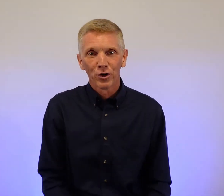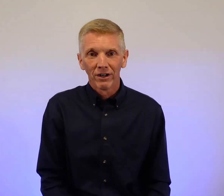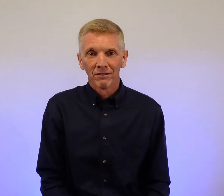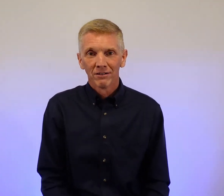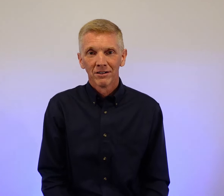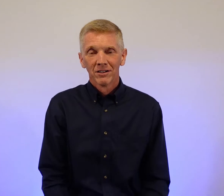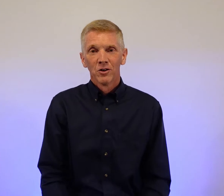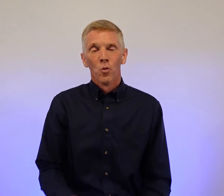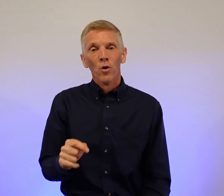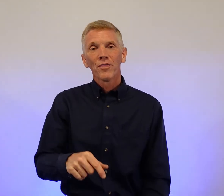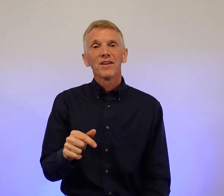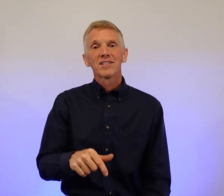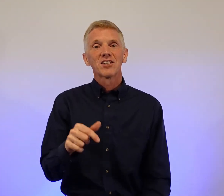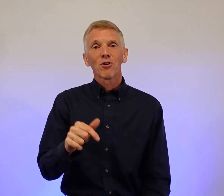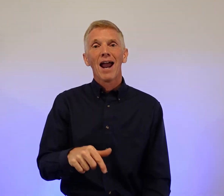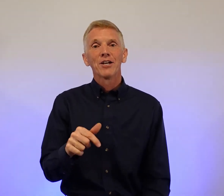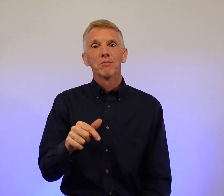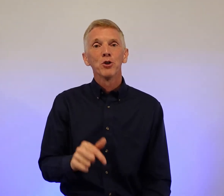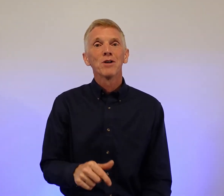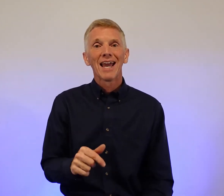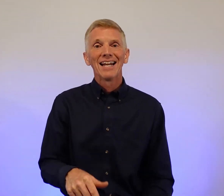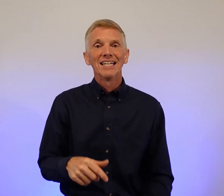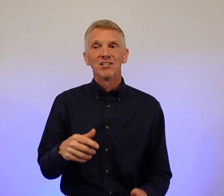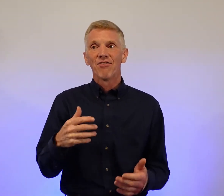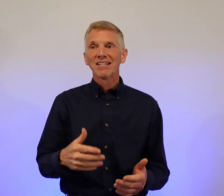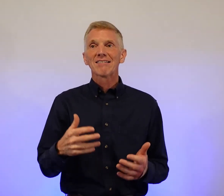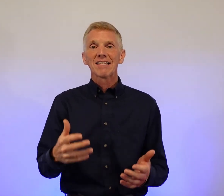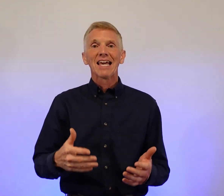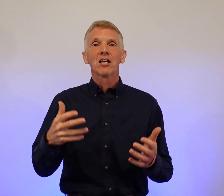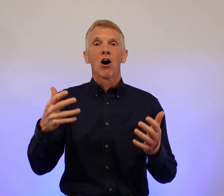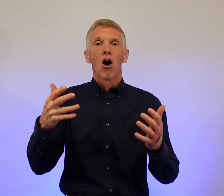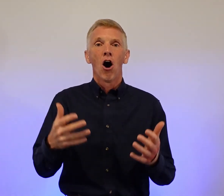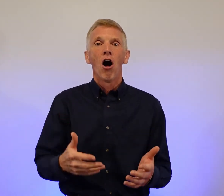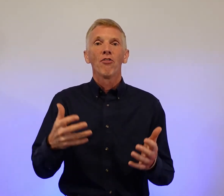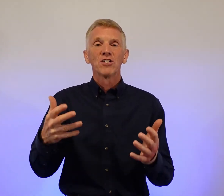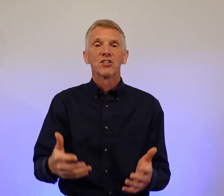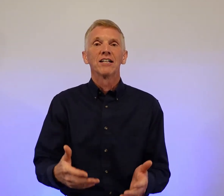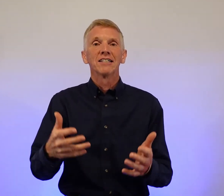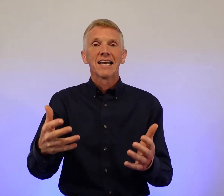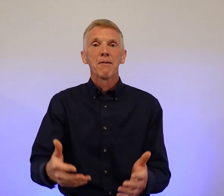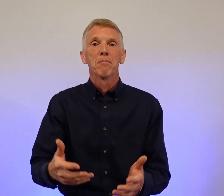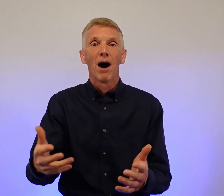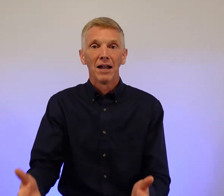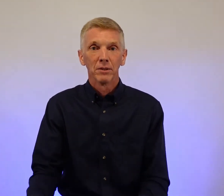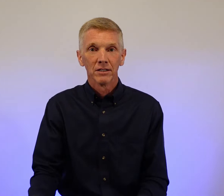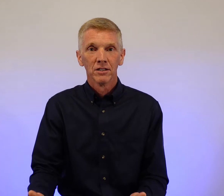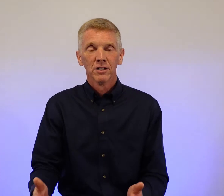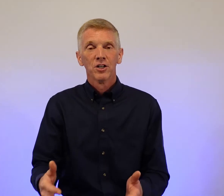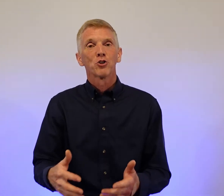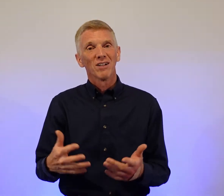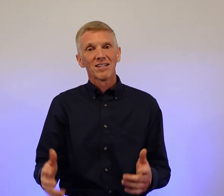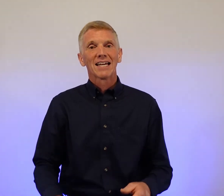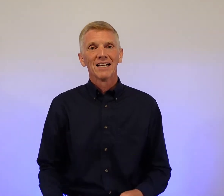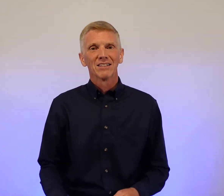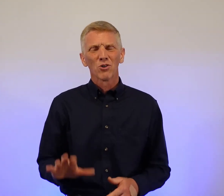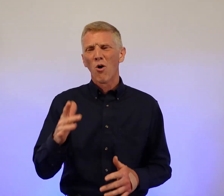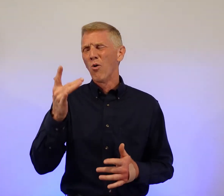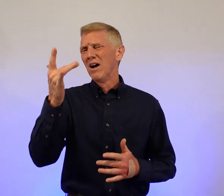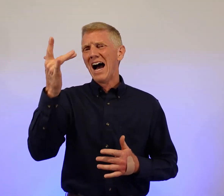here. What this is trying to communicate is this thing all of a sudden came upon me. So let's take an illness. Oh, I